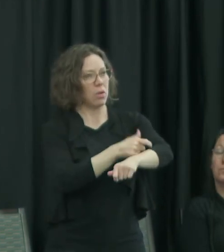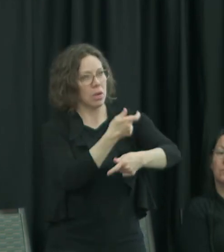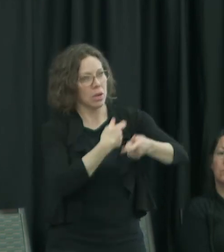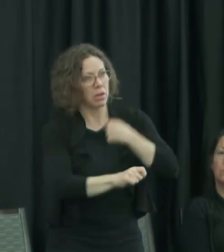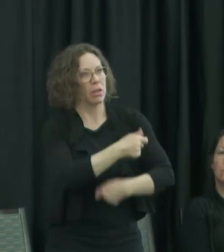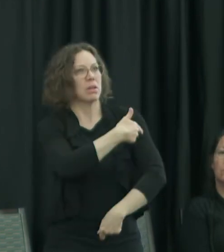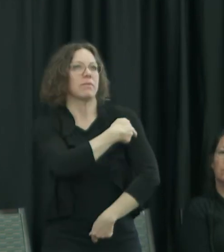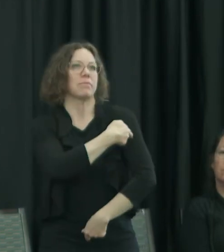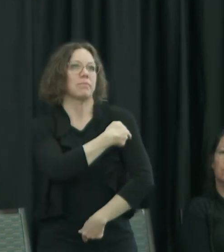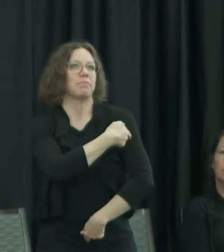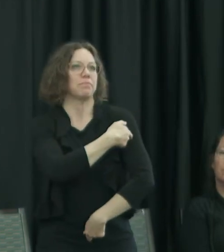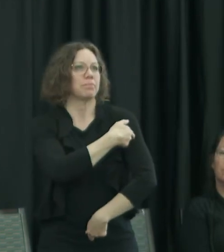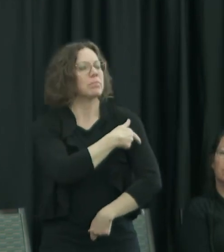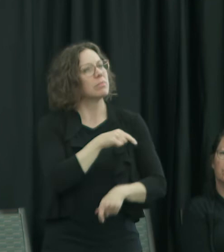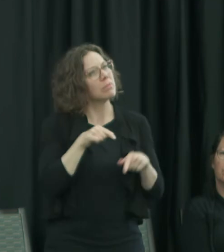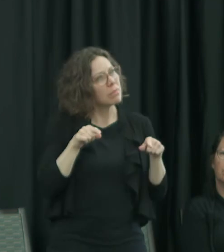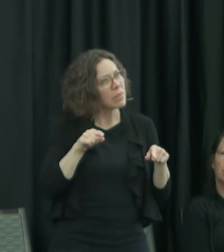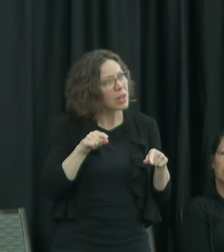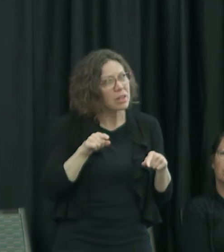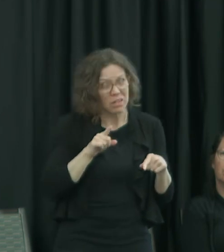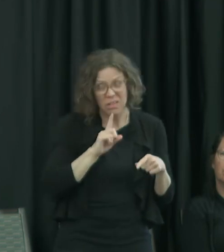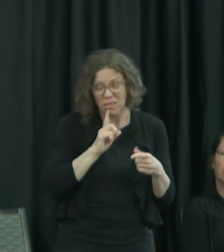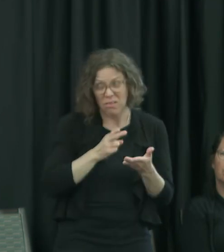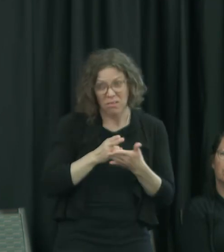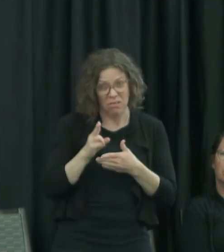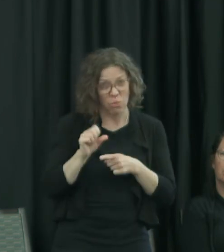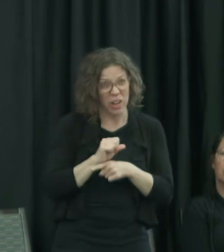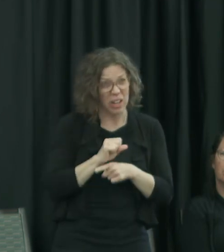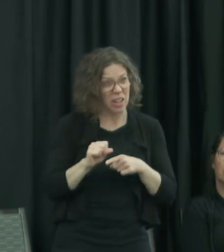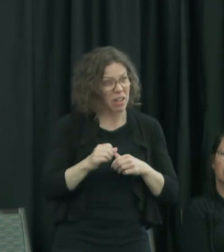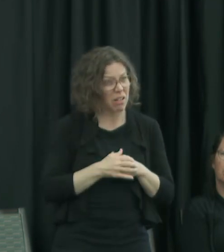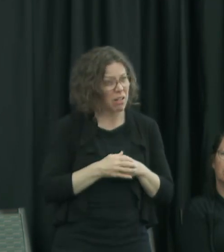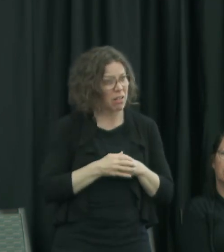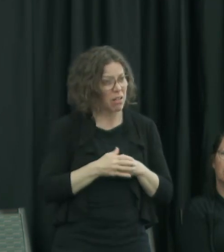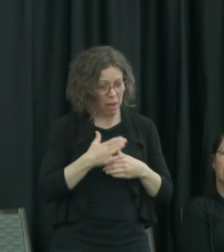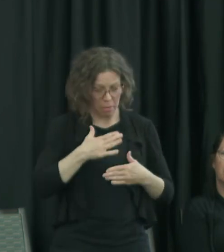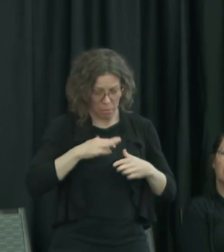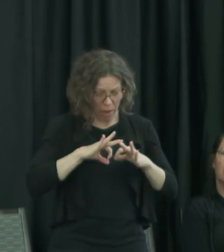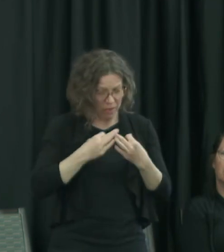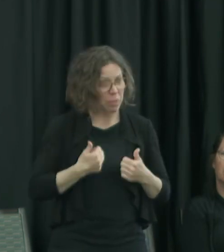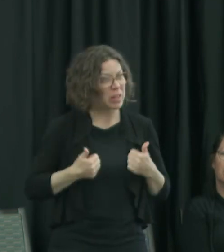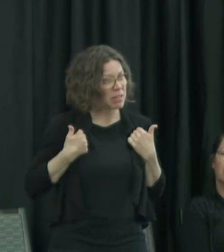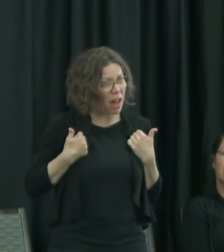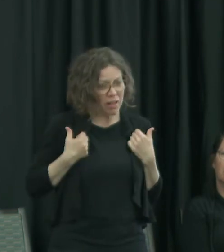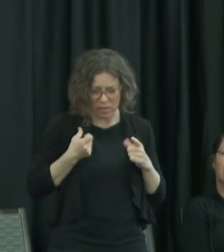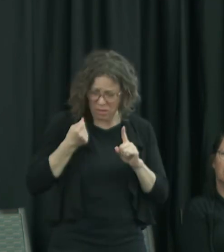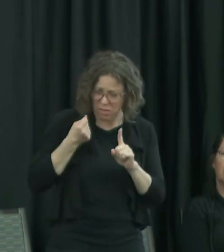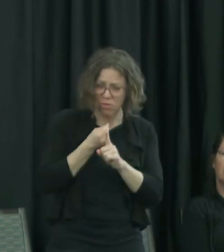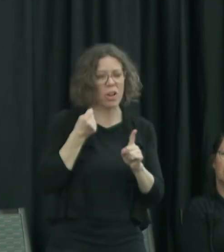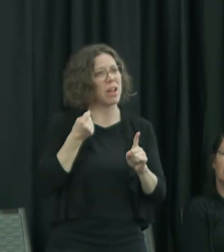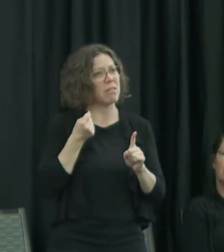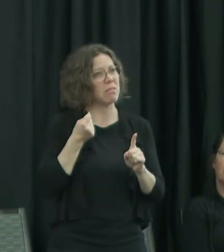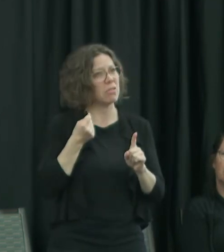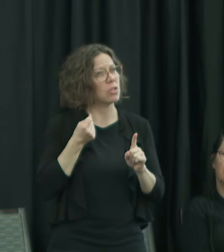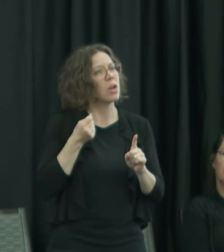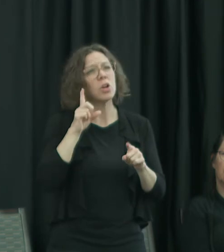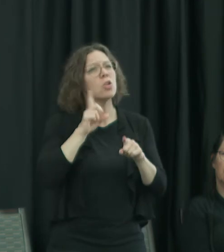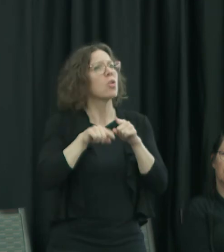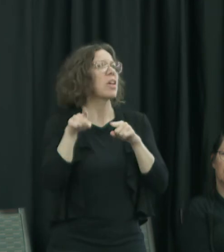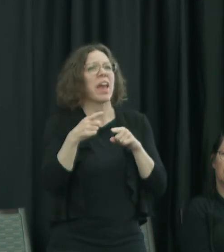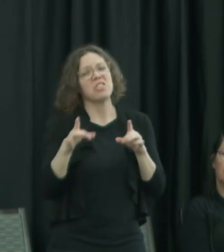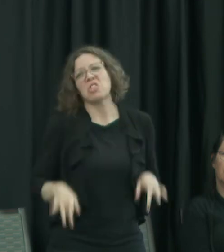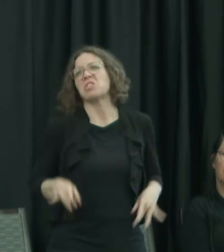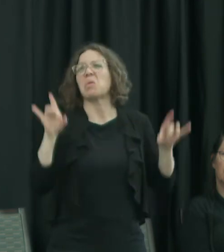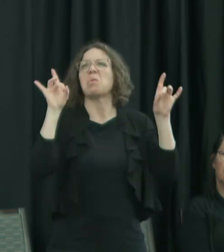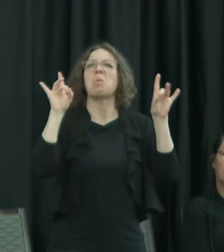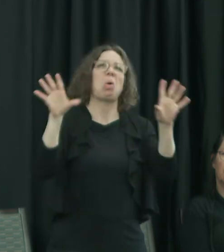shoulder. This is real to me and changed the lives of my family and is not something that you can just throw around for